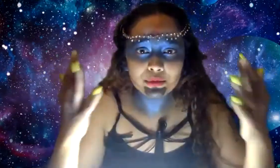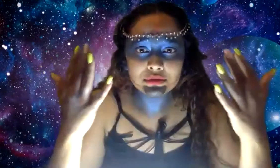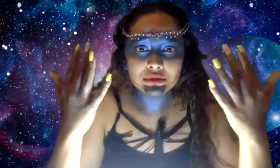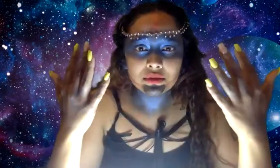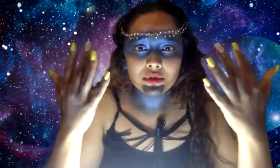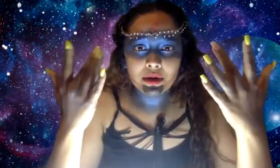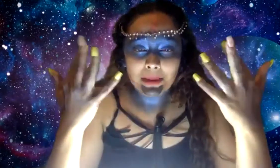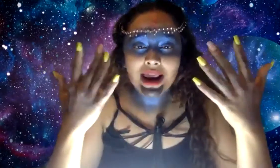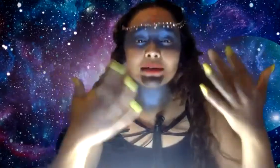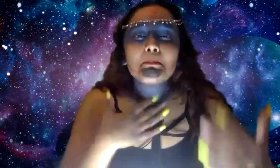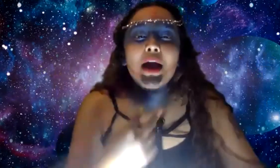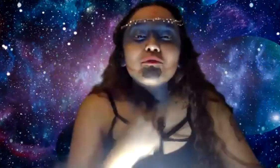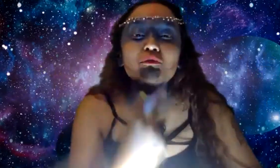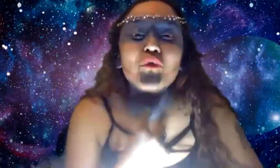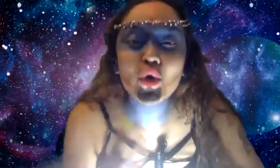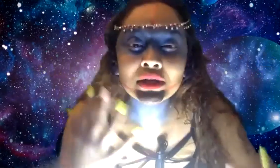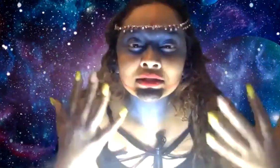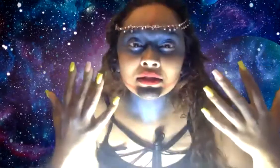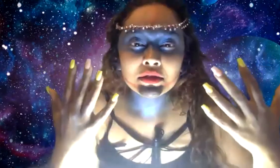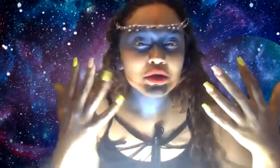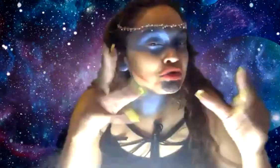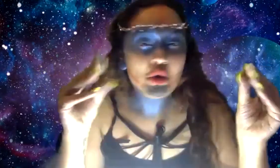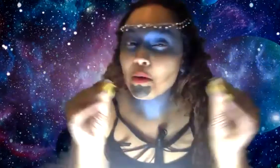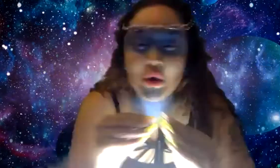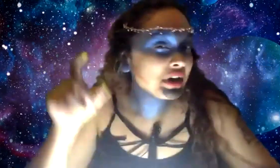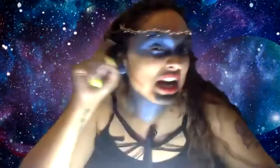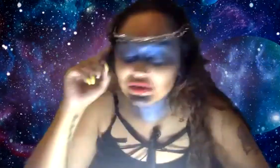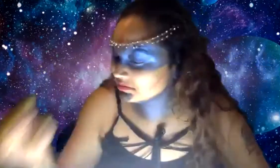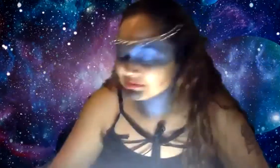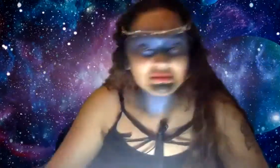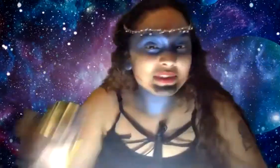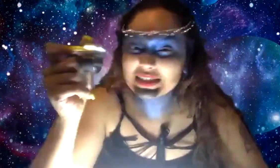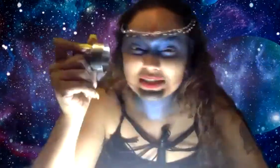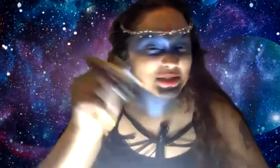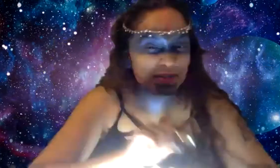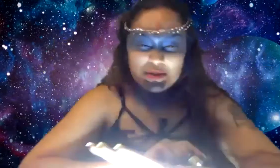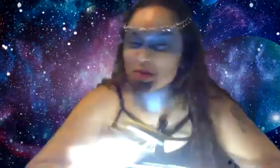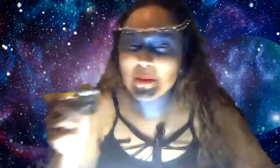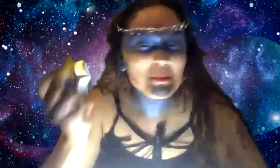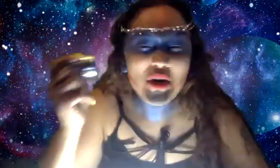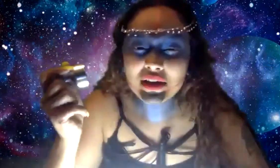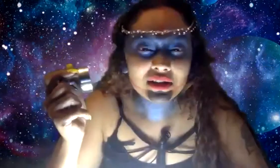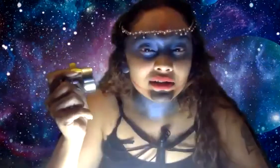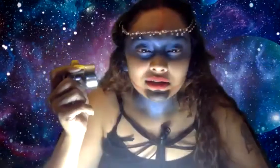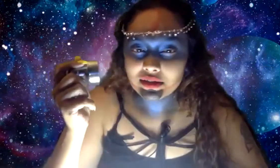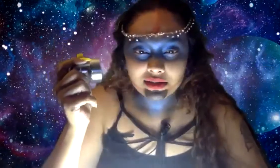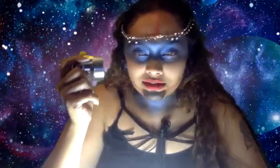I found my language. I found my voice. No more hearing aids. No